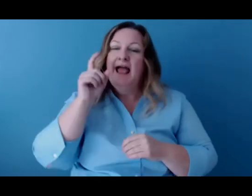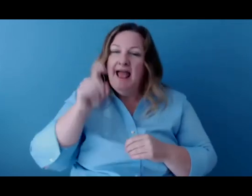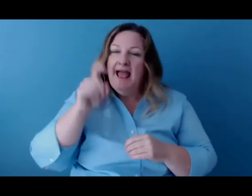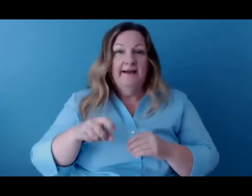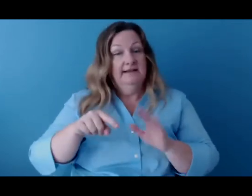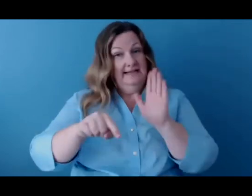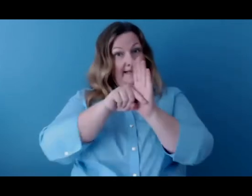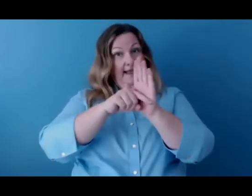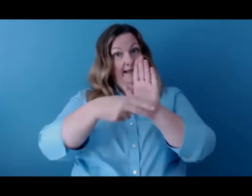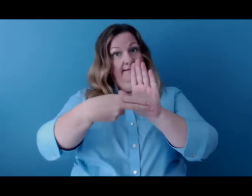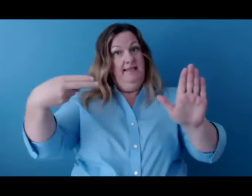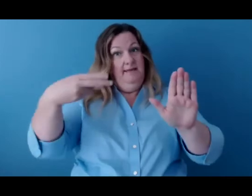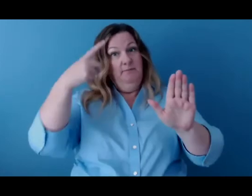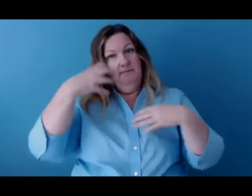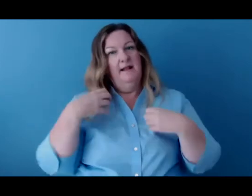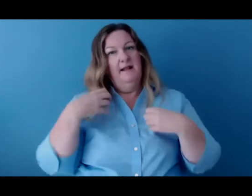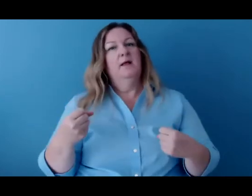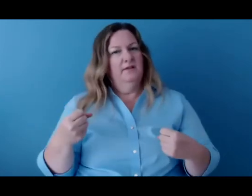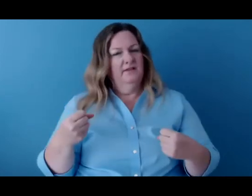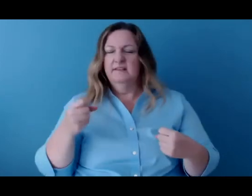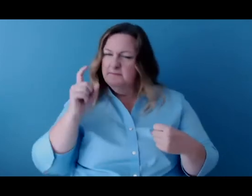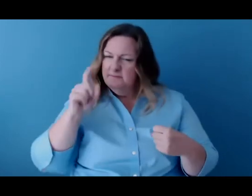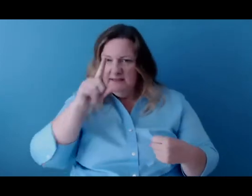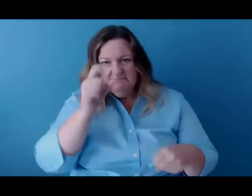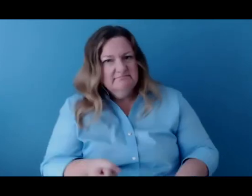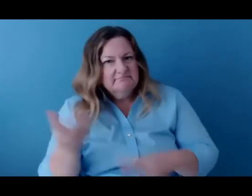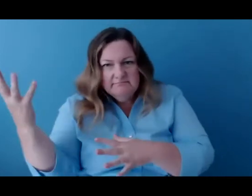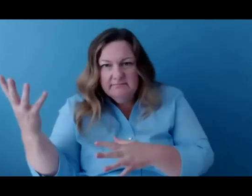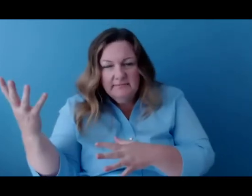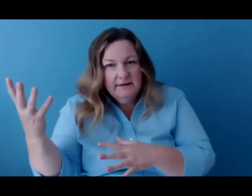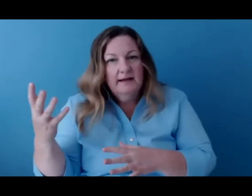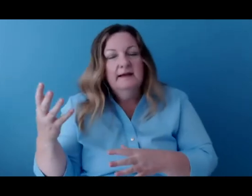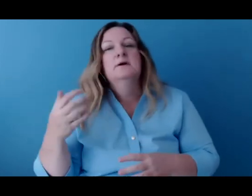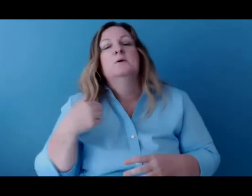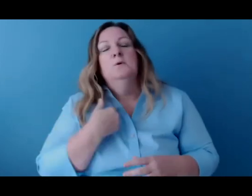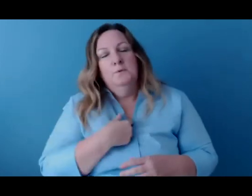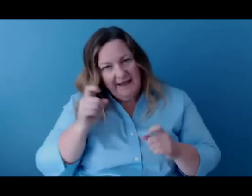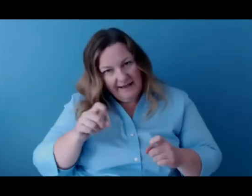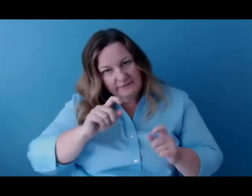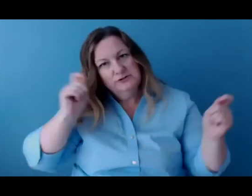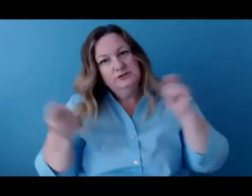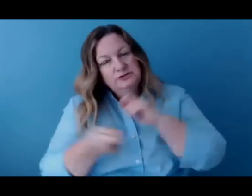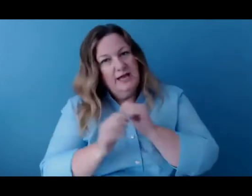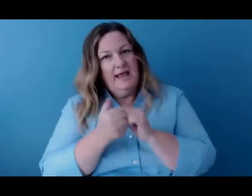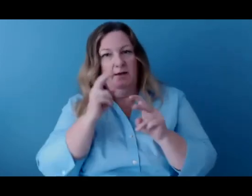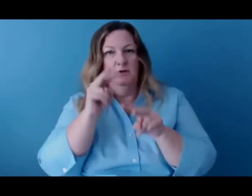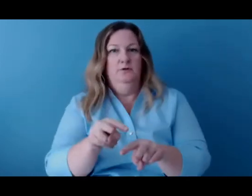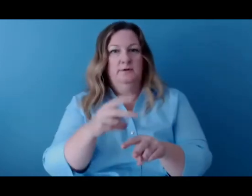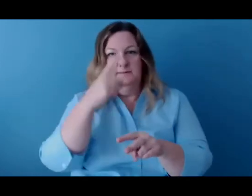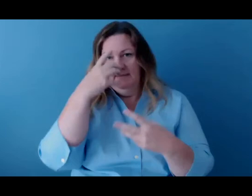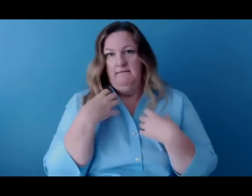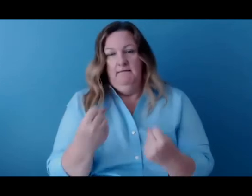The stigma, I believe, is going in the right direction, but we have to be able to, you know, provide specific ways for our